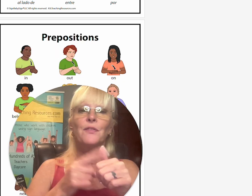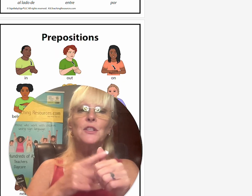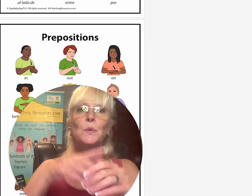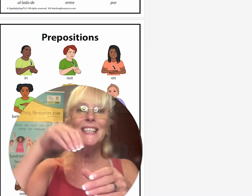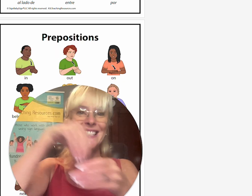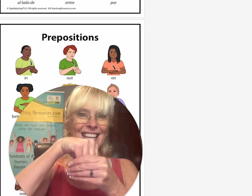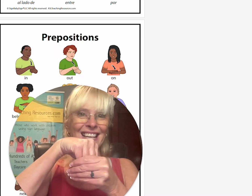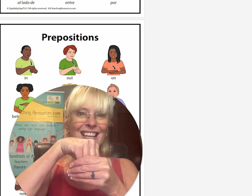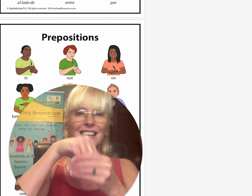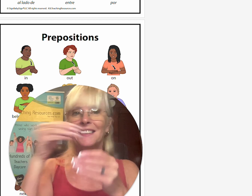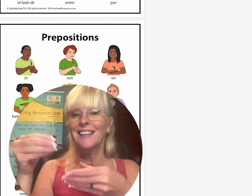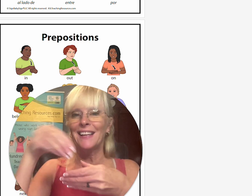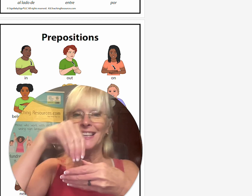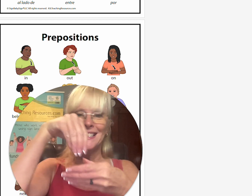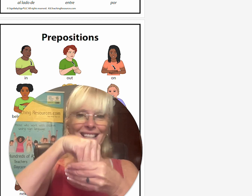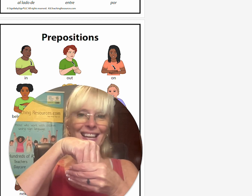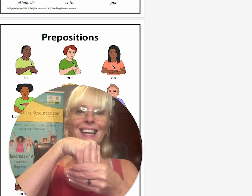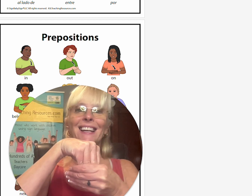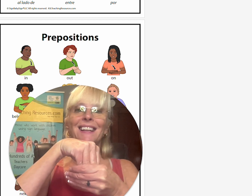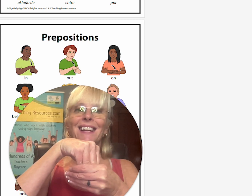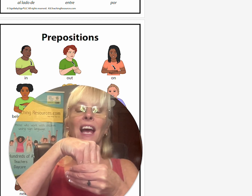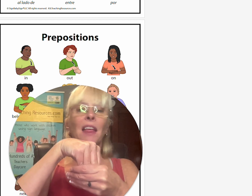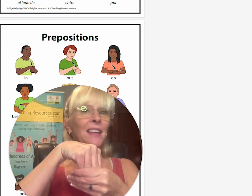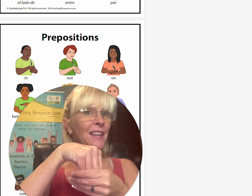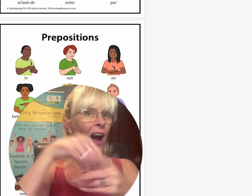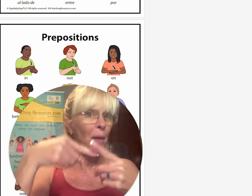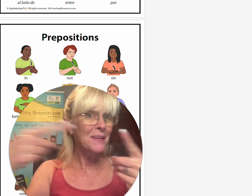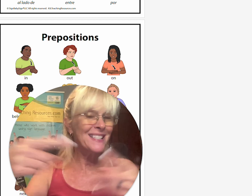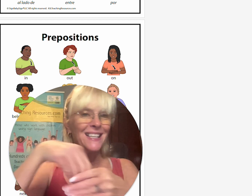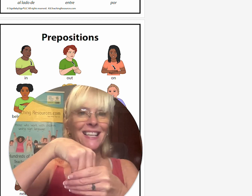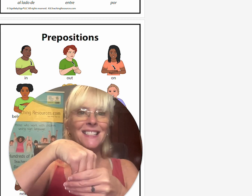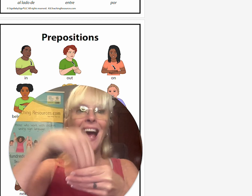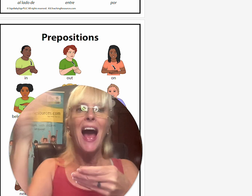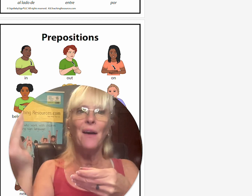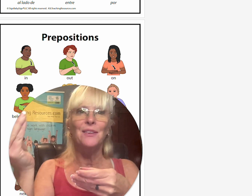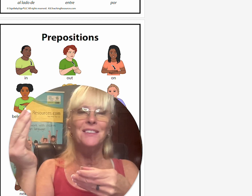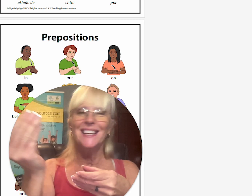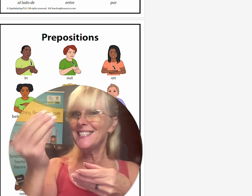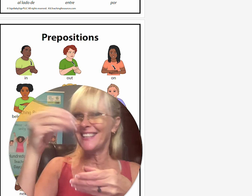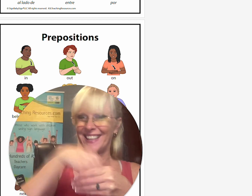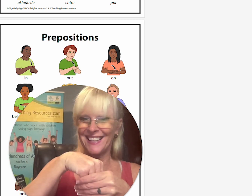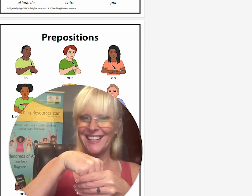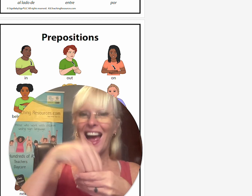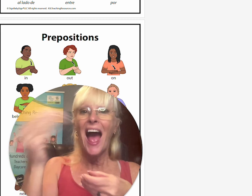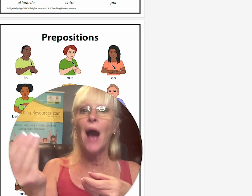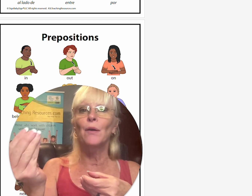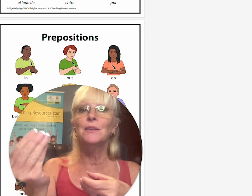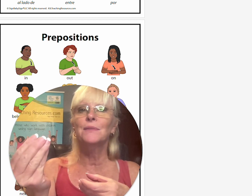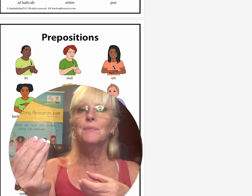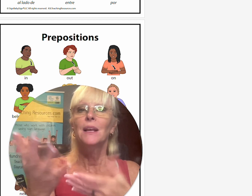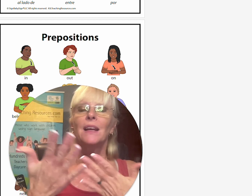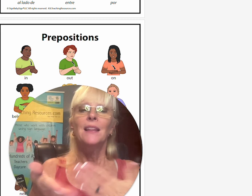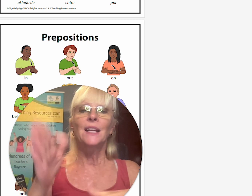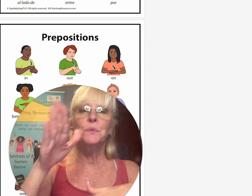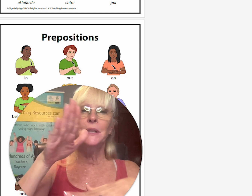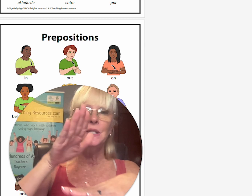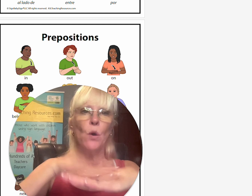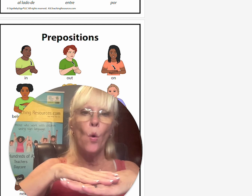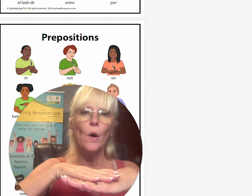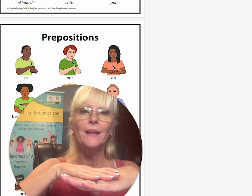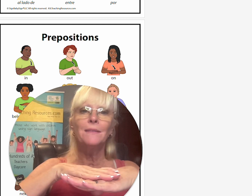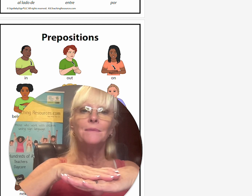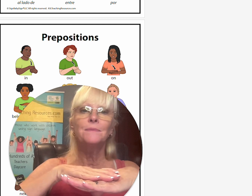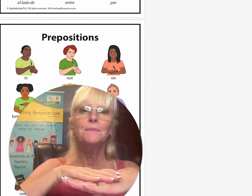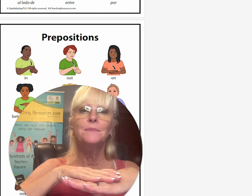So the first one is in, like this, in. Then the opposite is out, easy, in, out. Next one